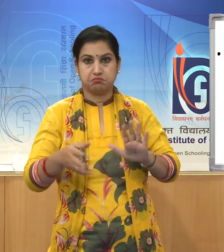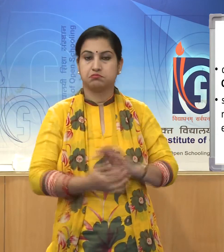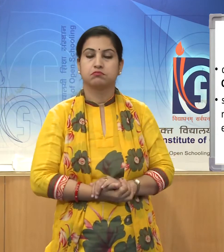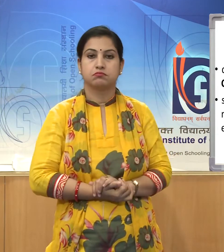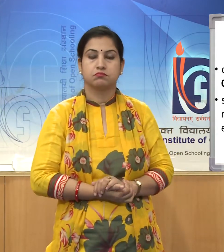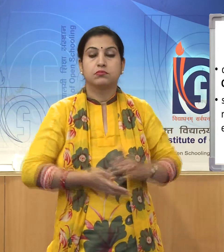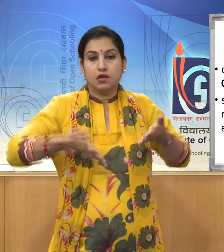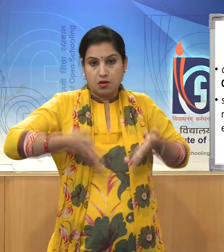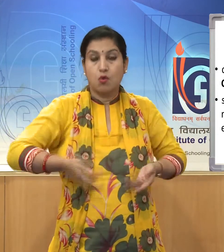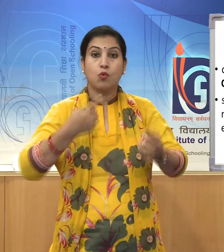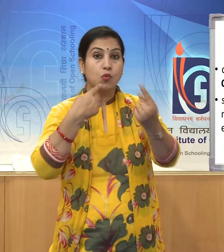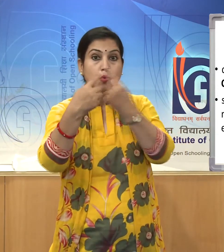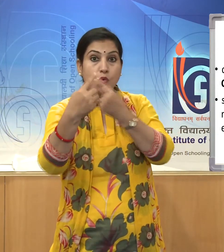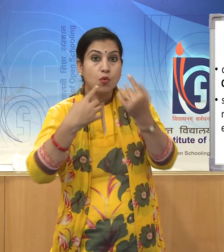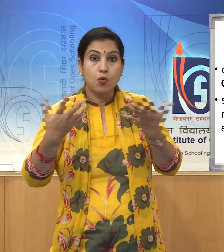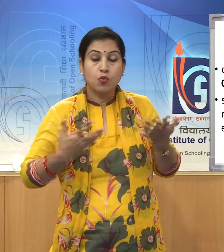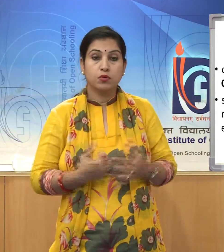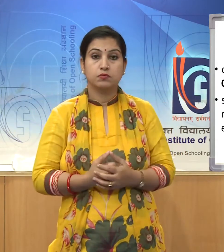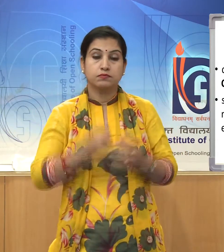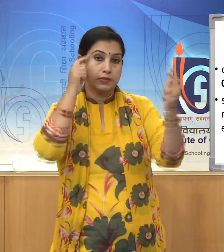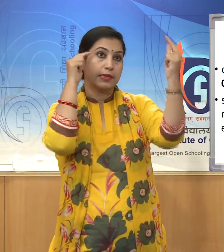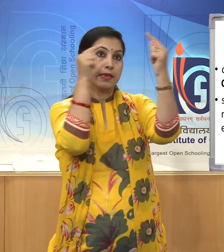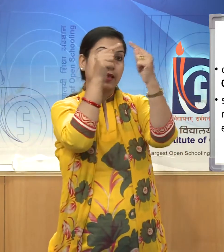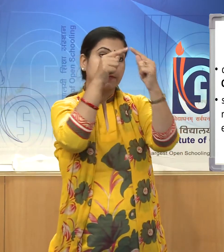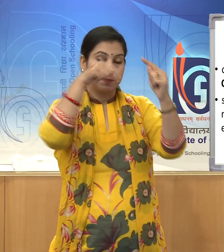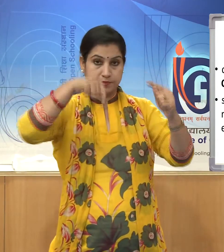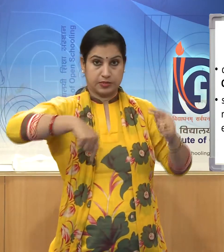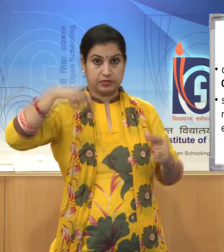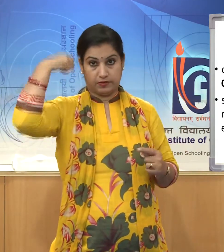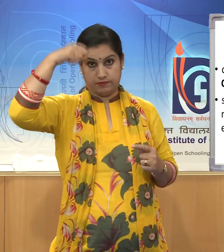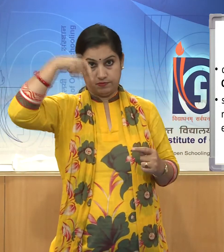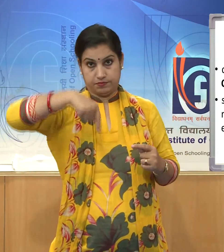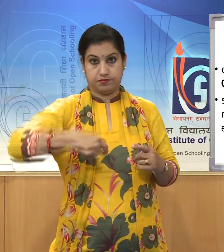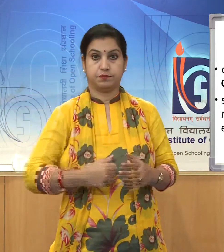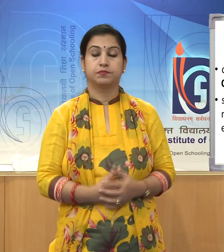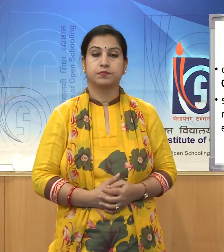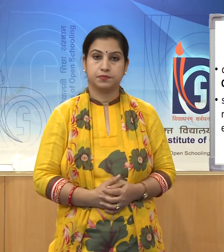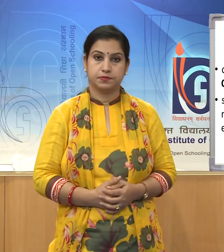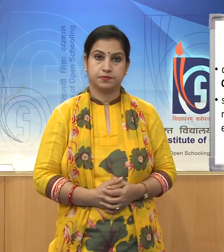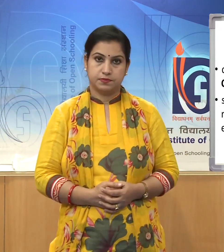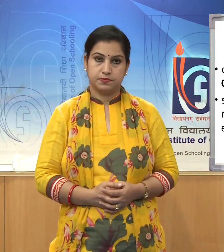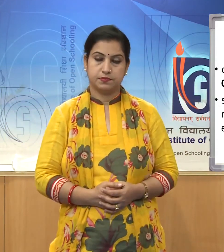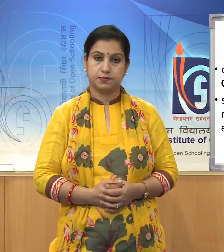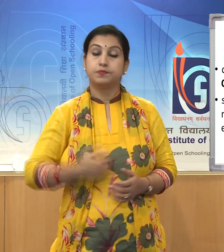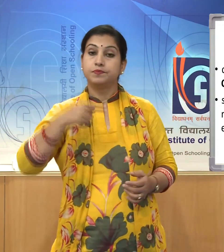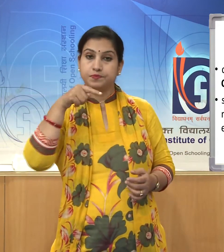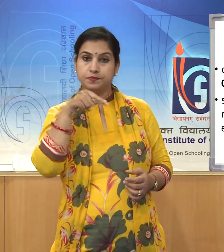Let us discuss the objective of this whole study. This will